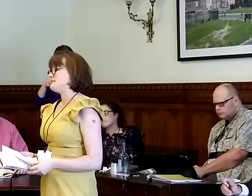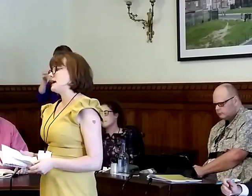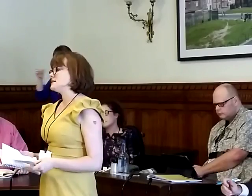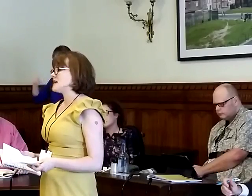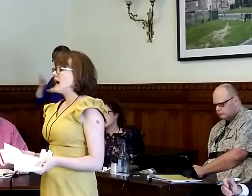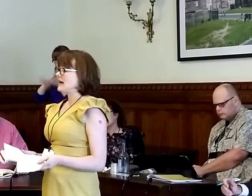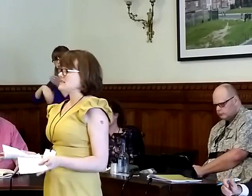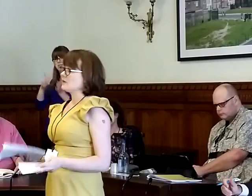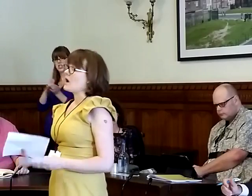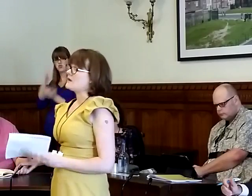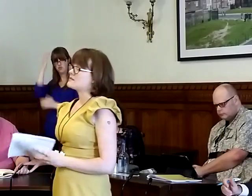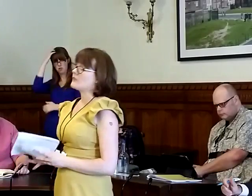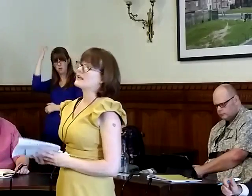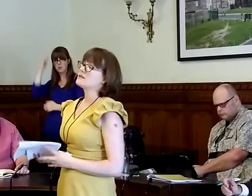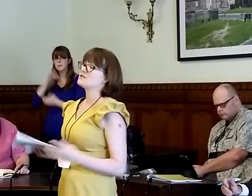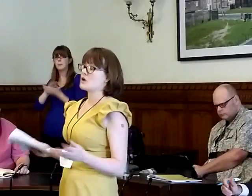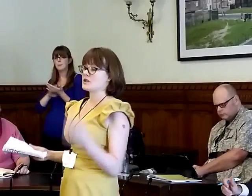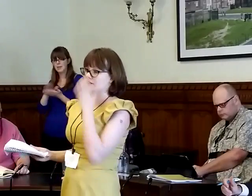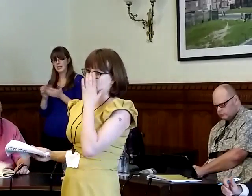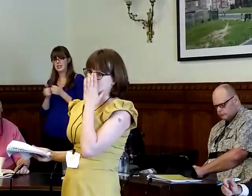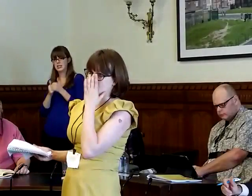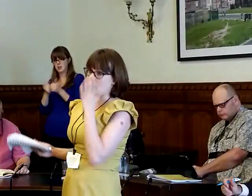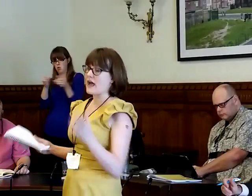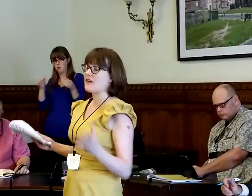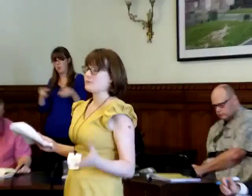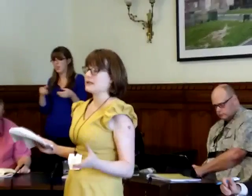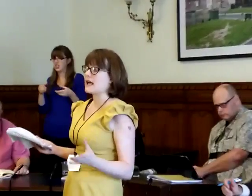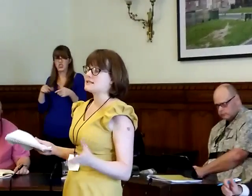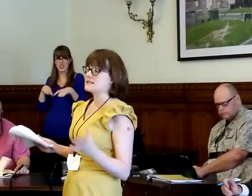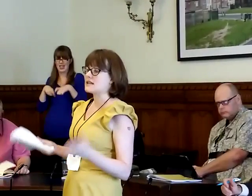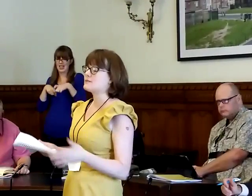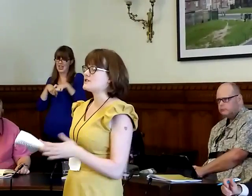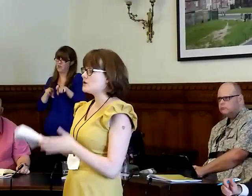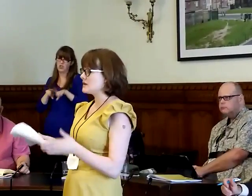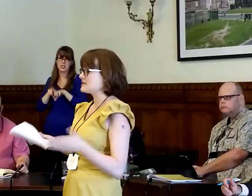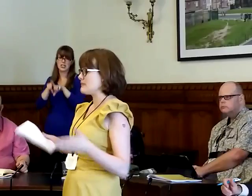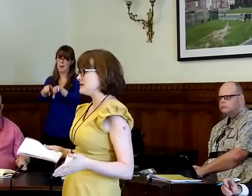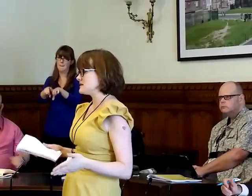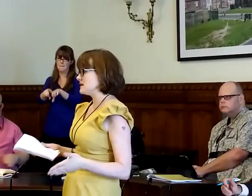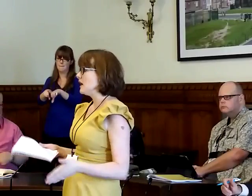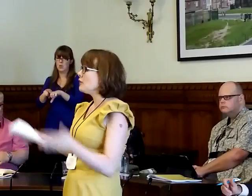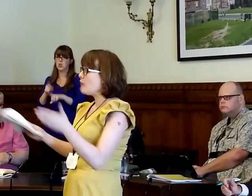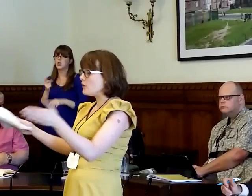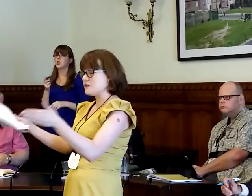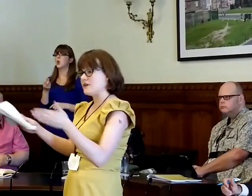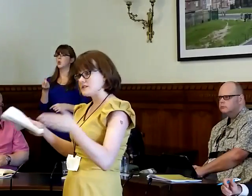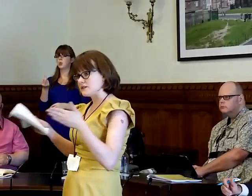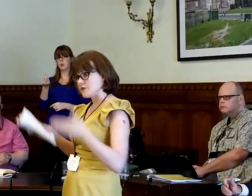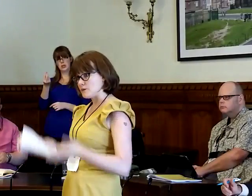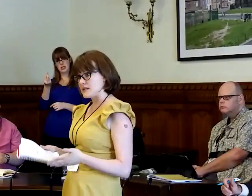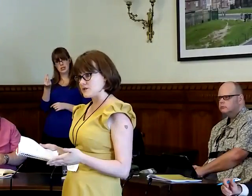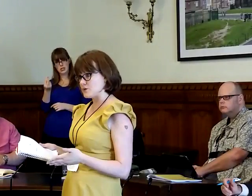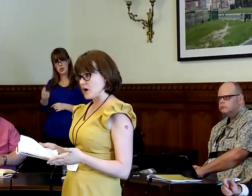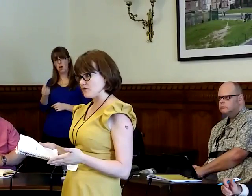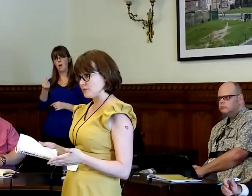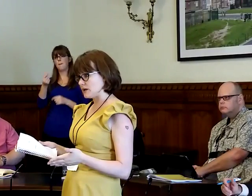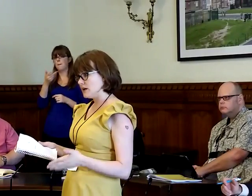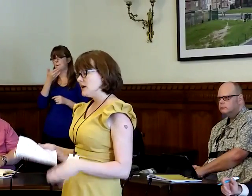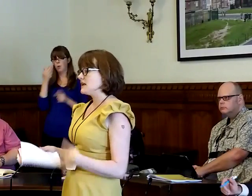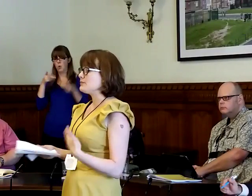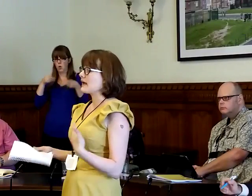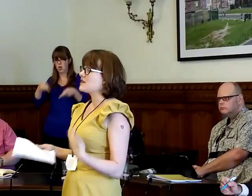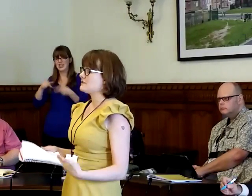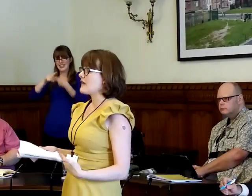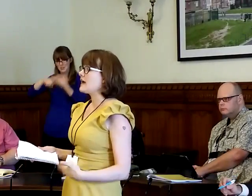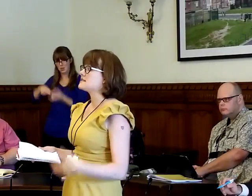have therefore remained as they were. So I think in the majority of cases where there haven't been cases, that's been totally dependent upon the funding from central